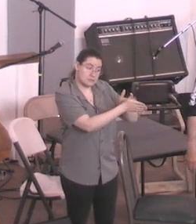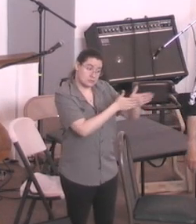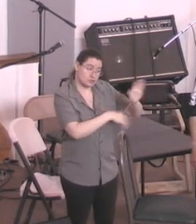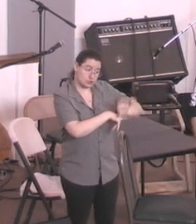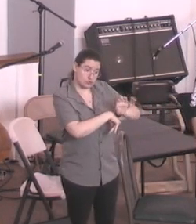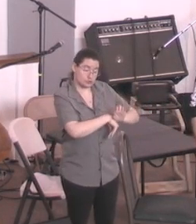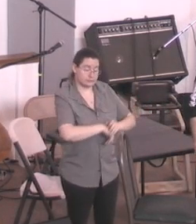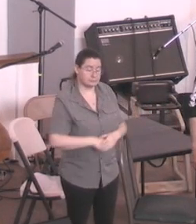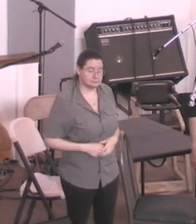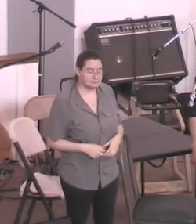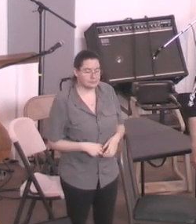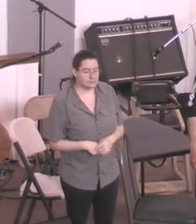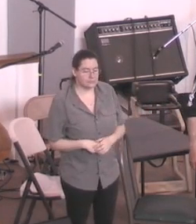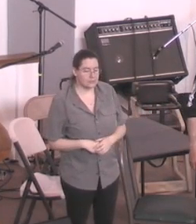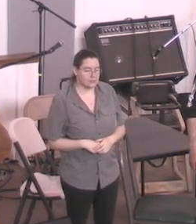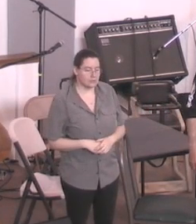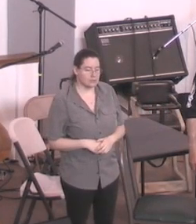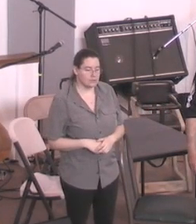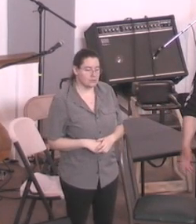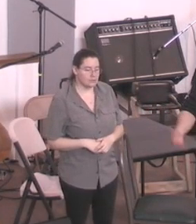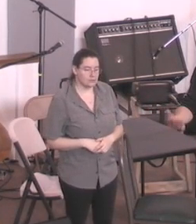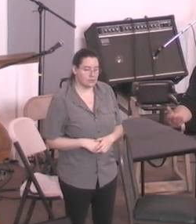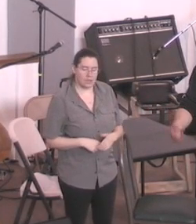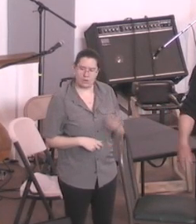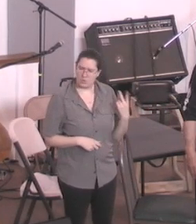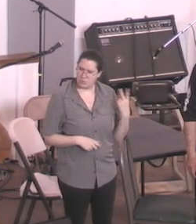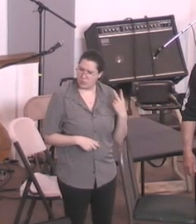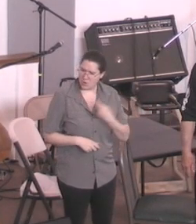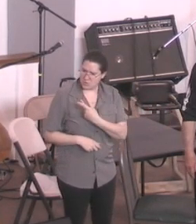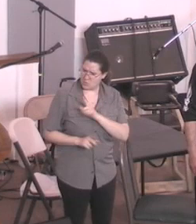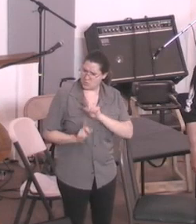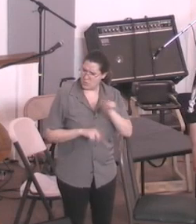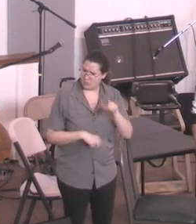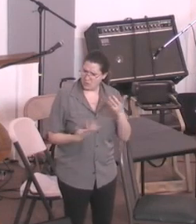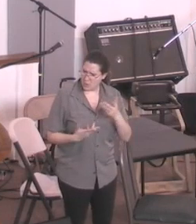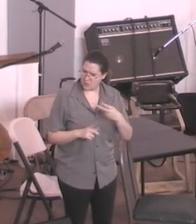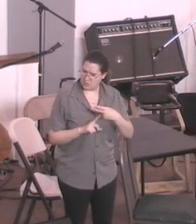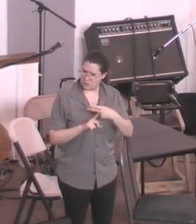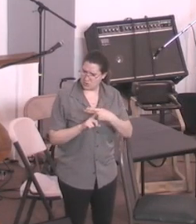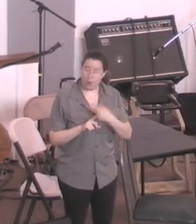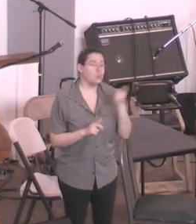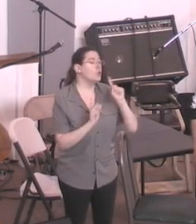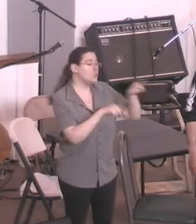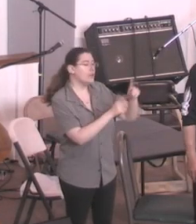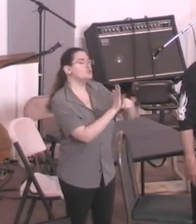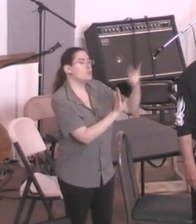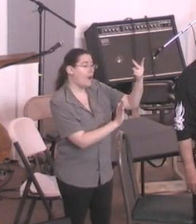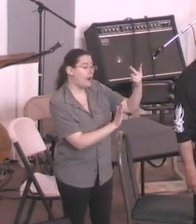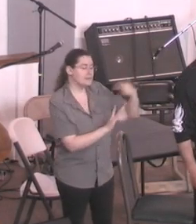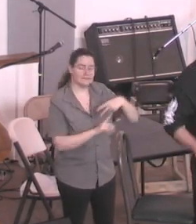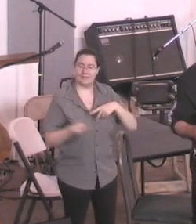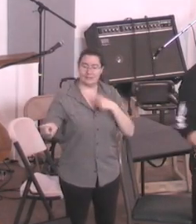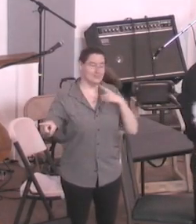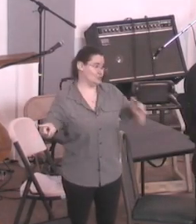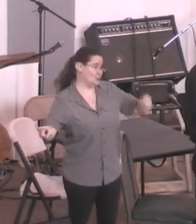And I don't know how long we were going there. 2 months? Oh, we went twice.